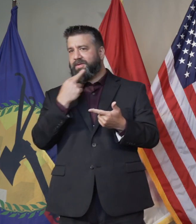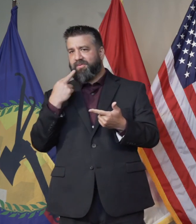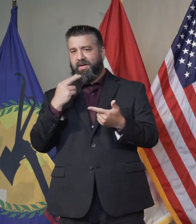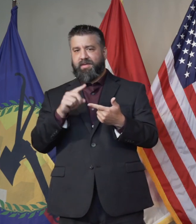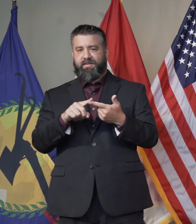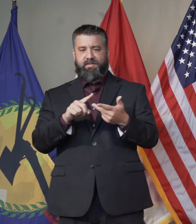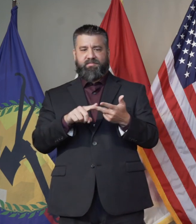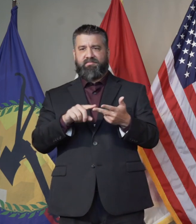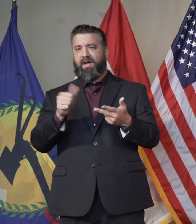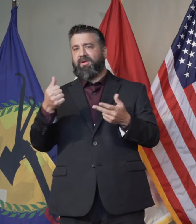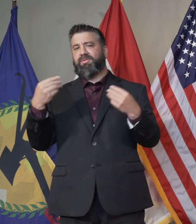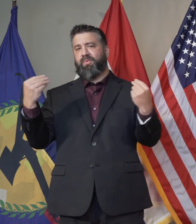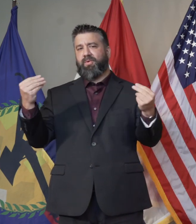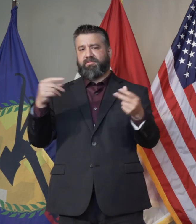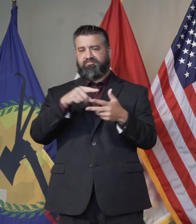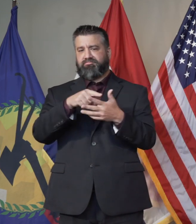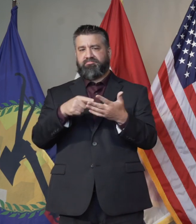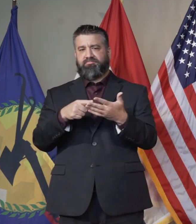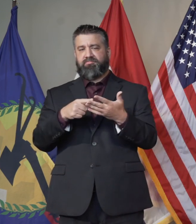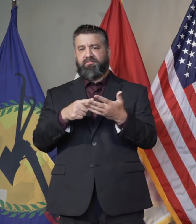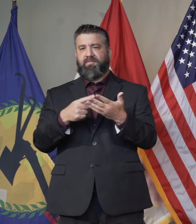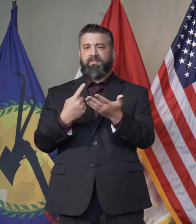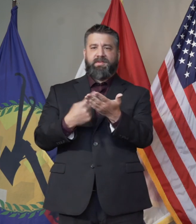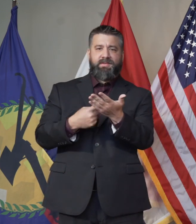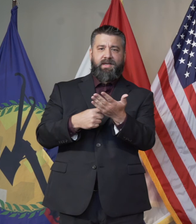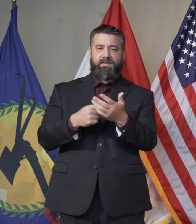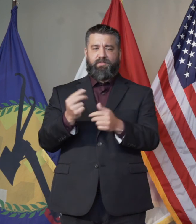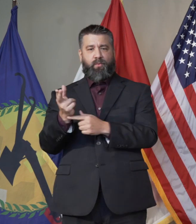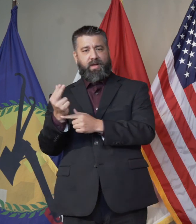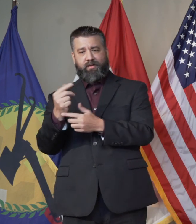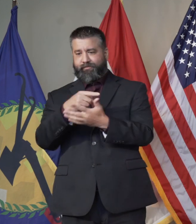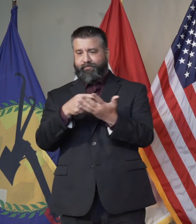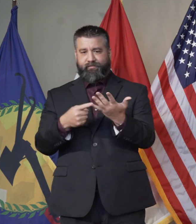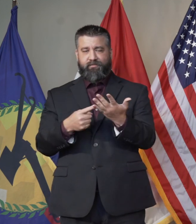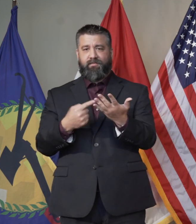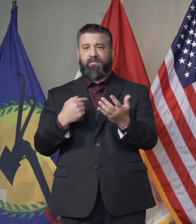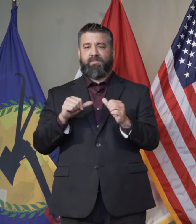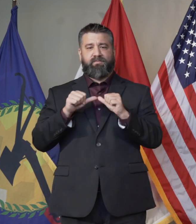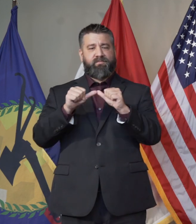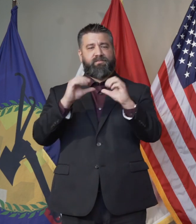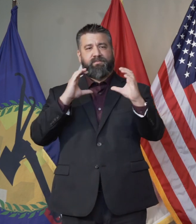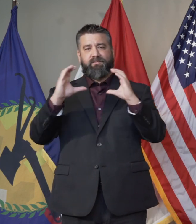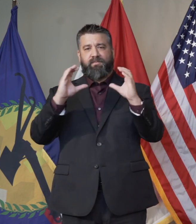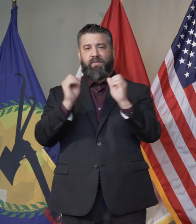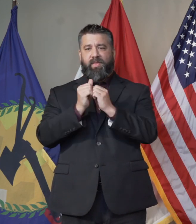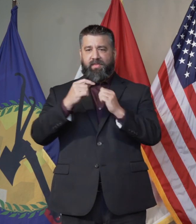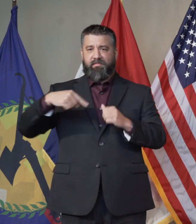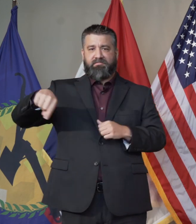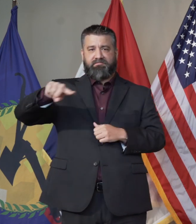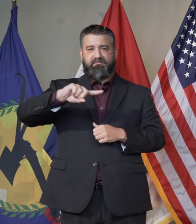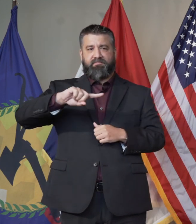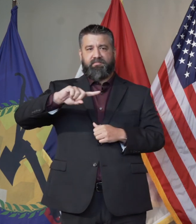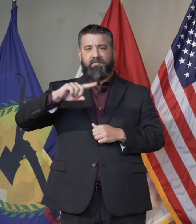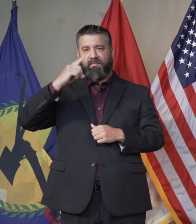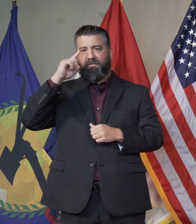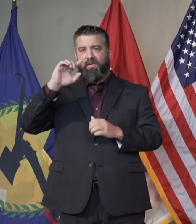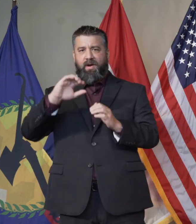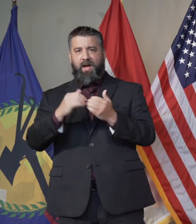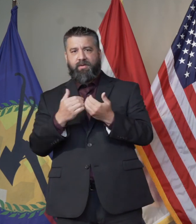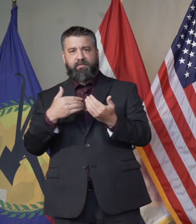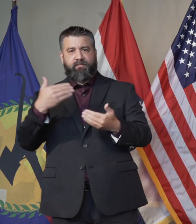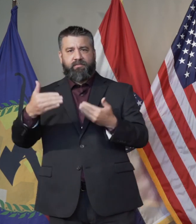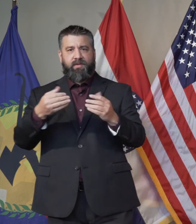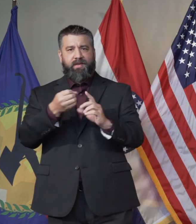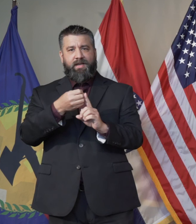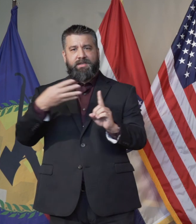restaurants and other retail, to hotels. We're in constant communication with them for a pathway to